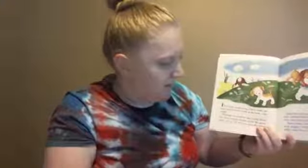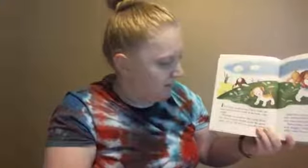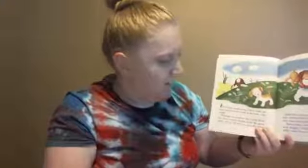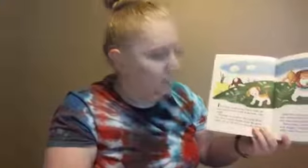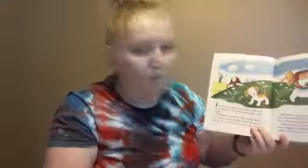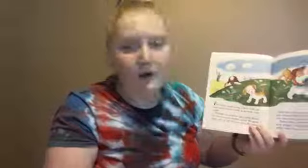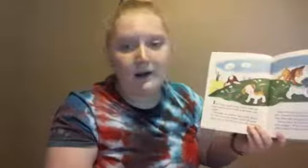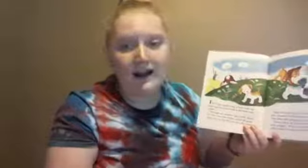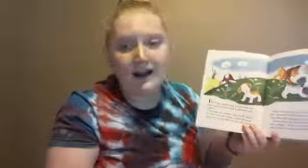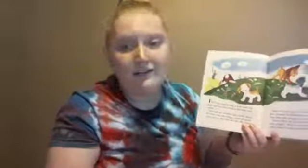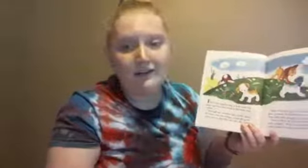hill, one after